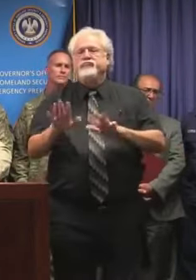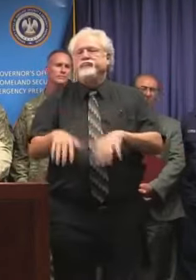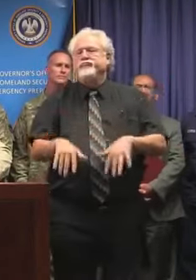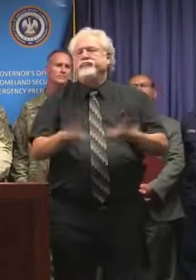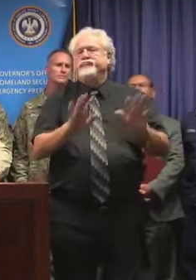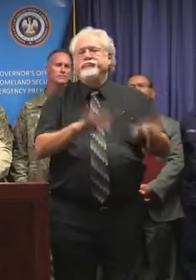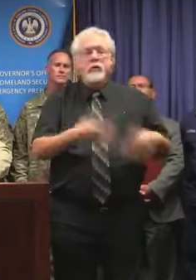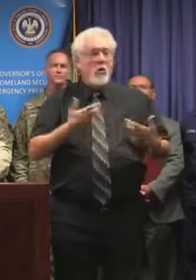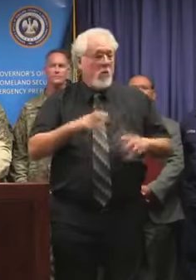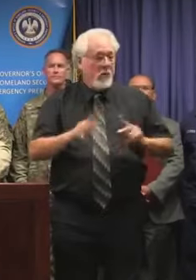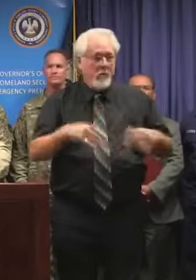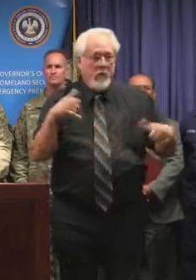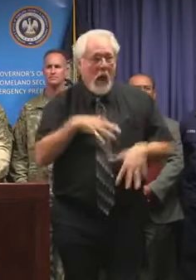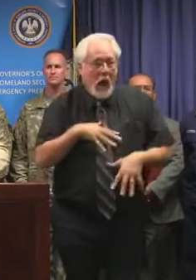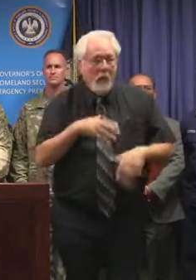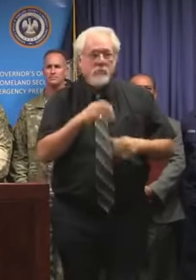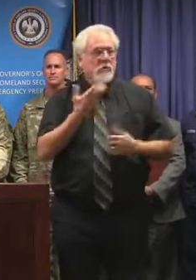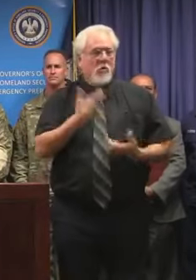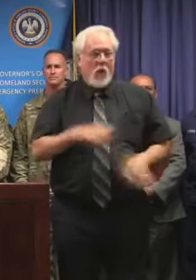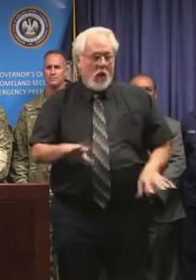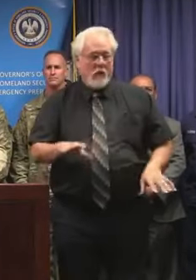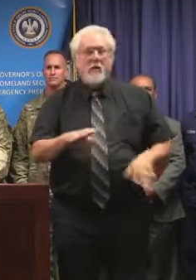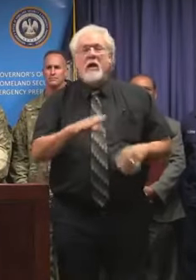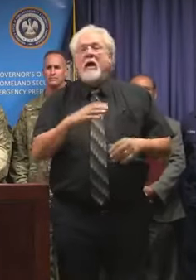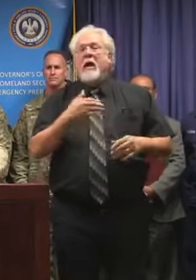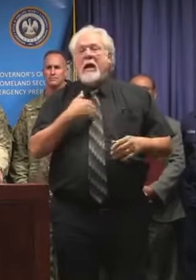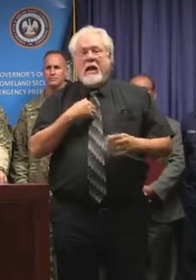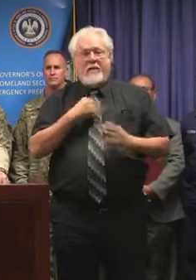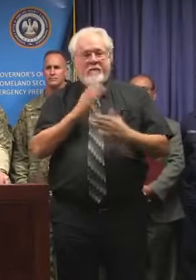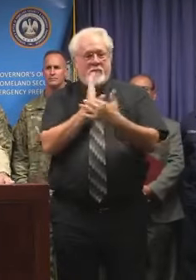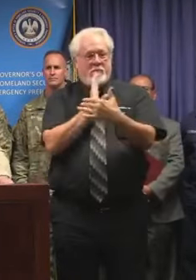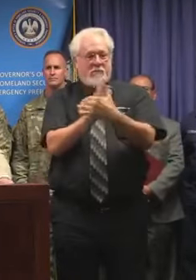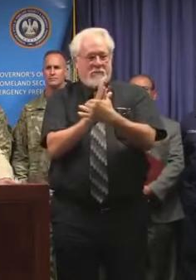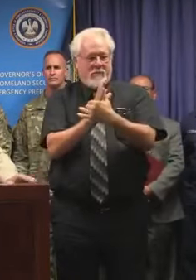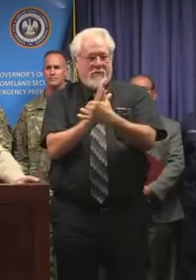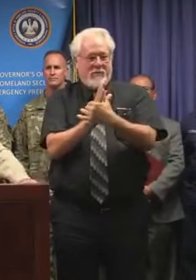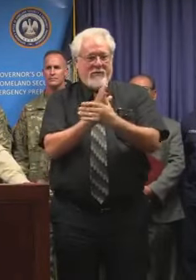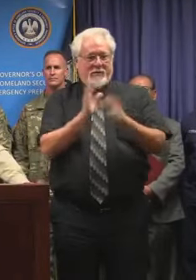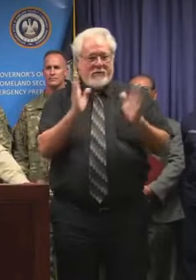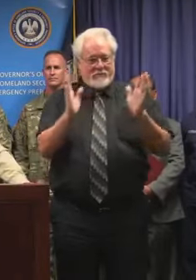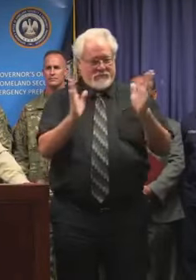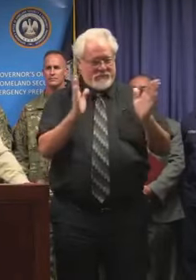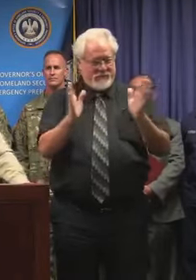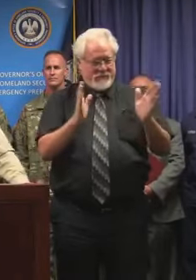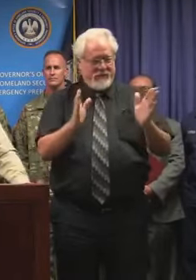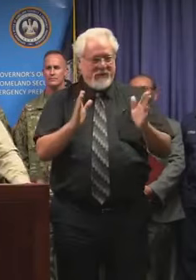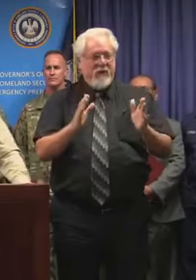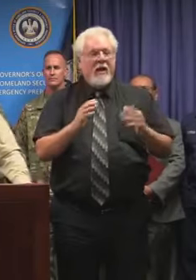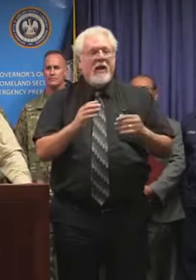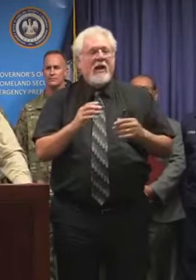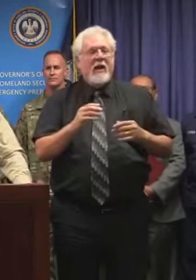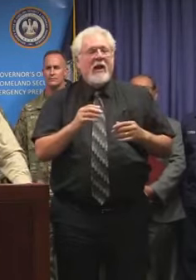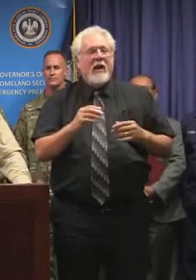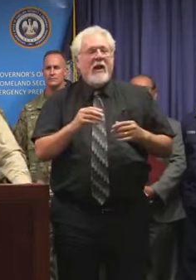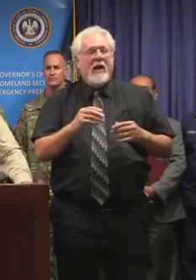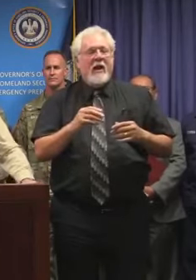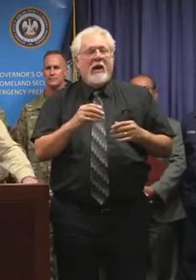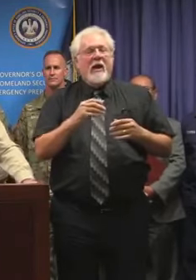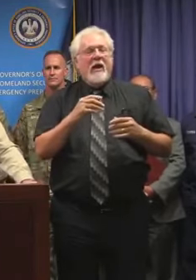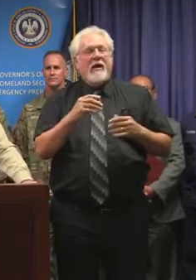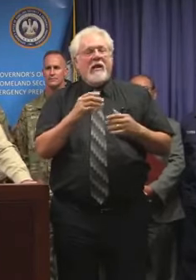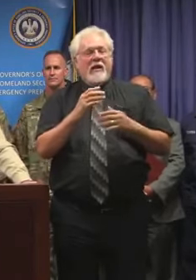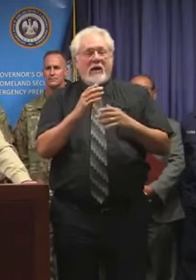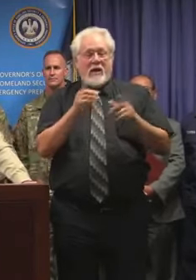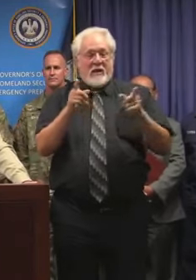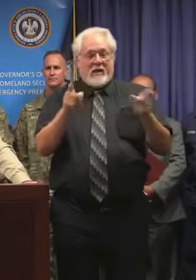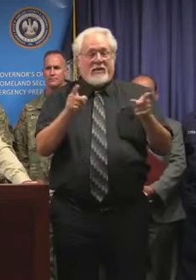want people to panic. You know, there's an optimal level of stress, if you will, and it's somewhere between